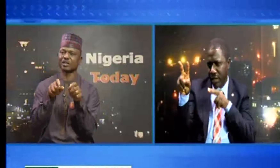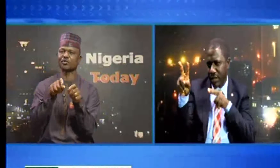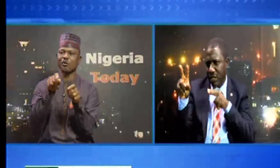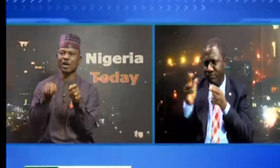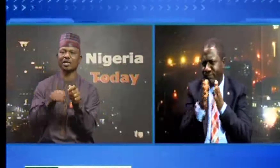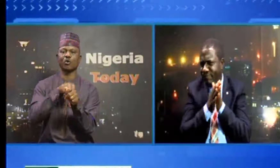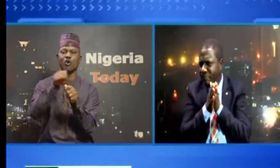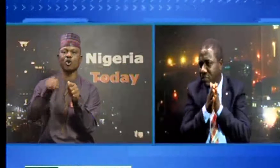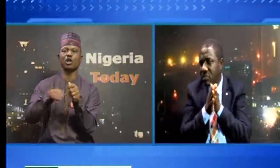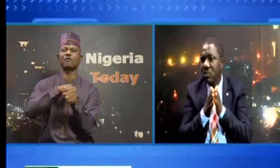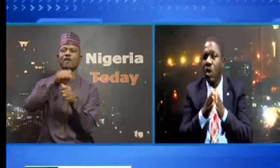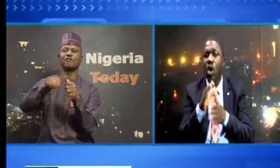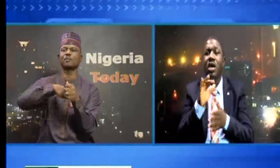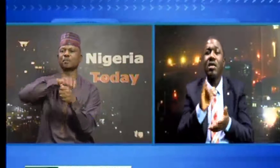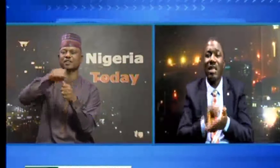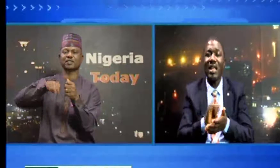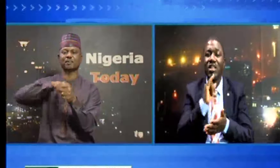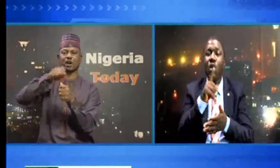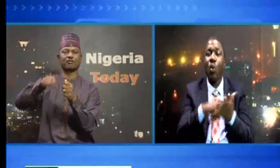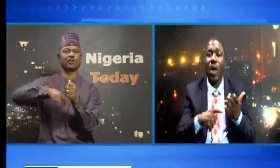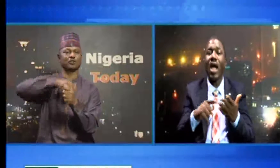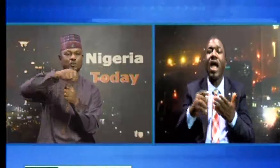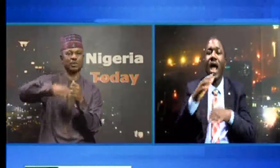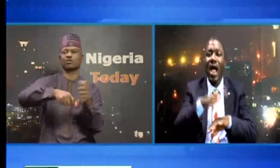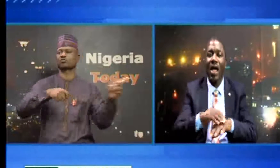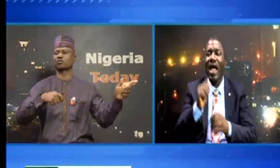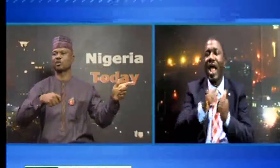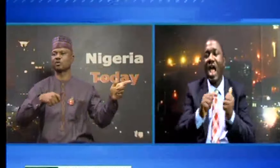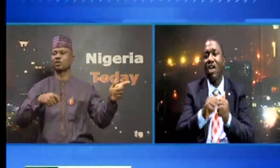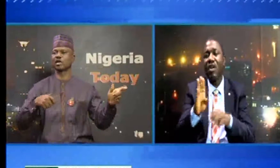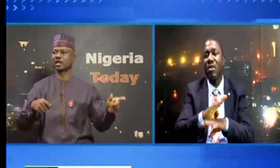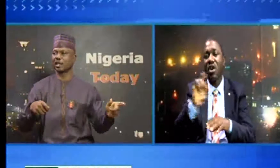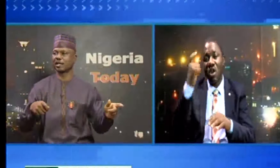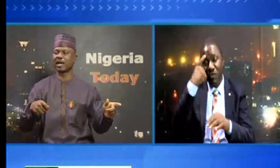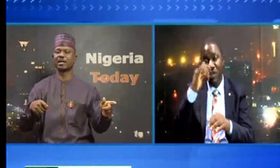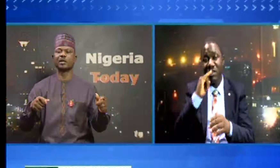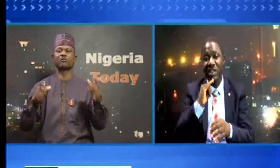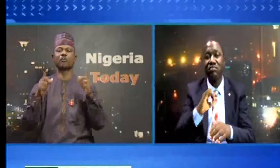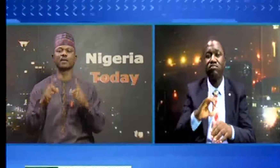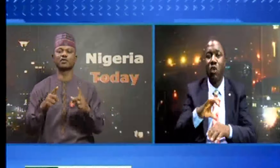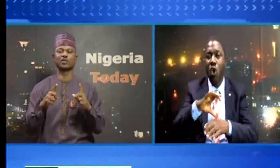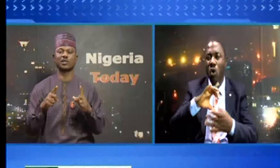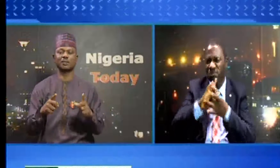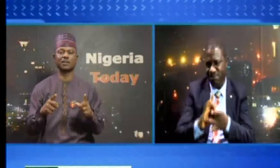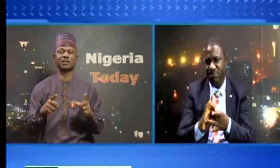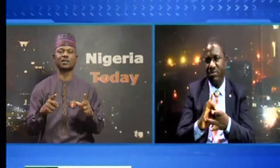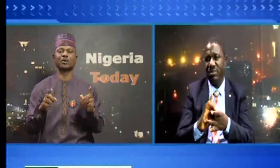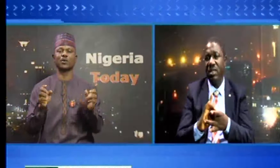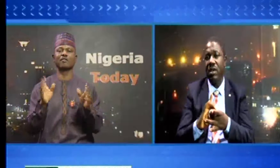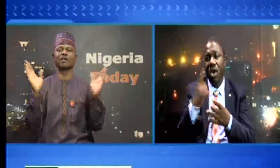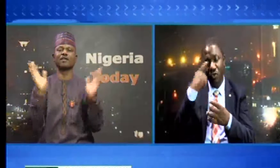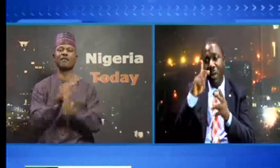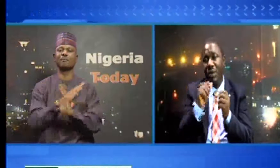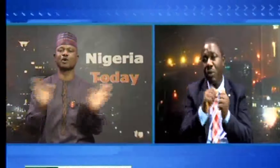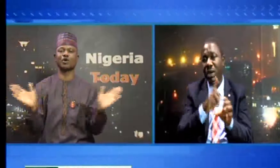achieve is what the goal of every business about governance will be tied to. We are saying that for persons with disabilities, we